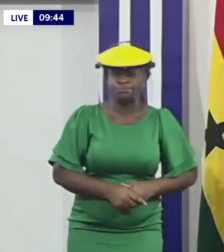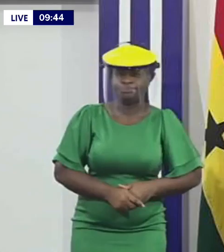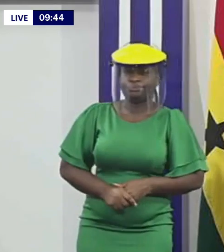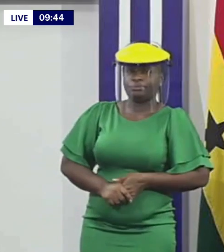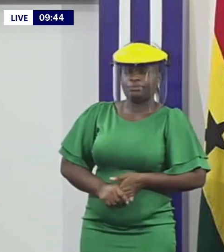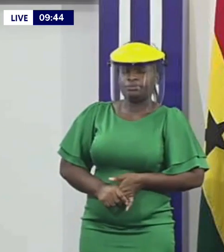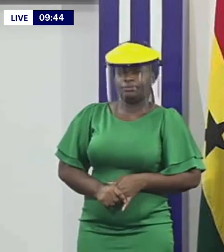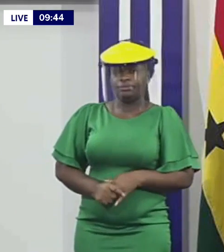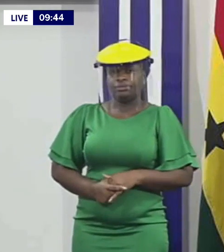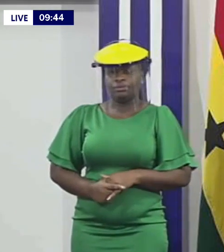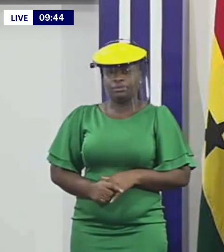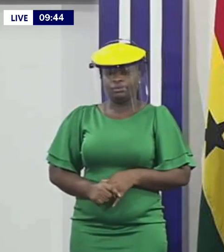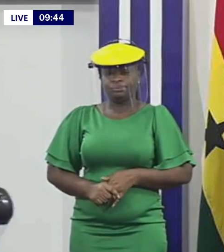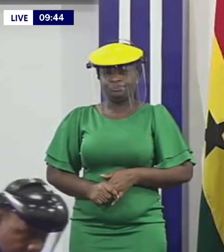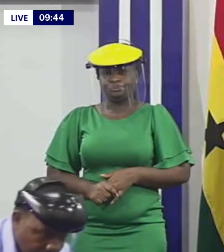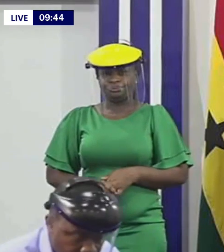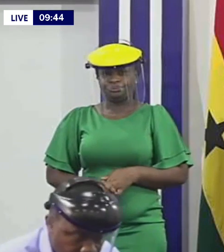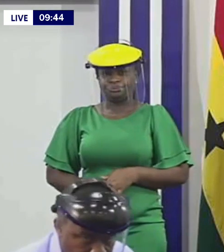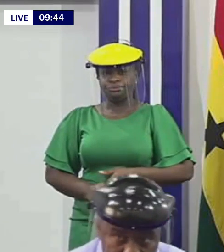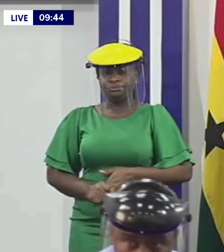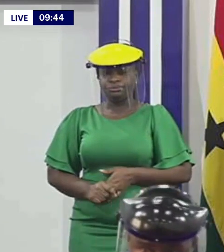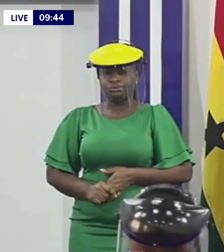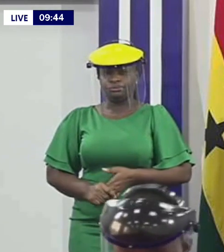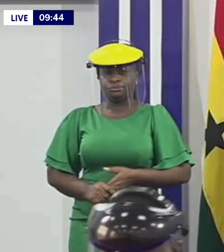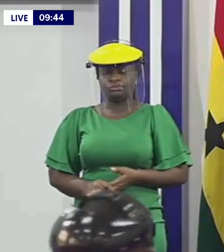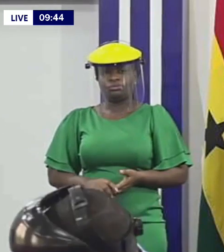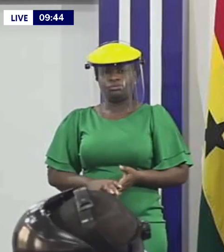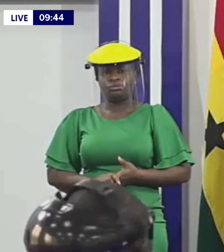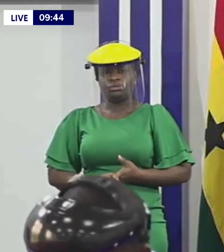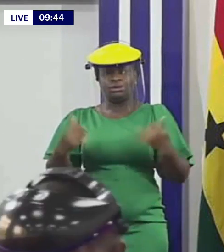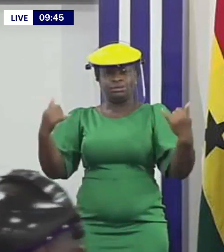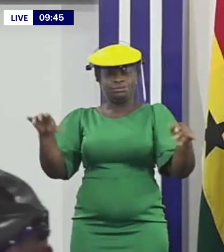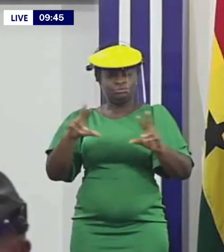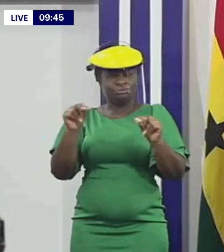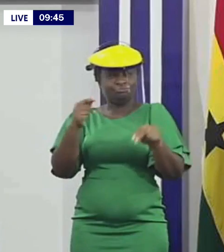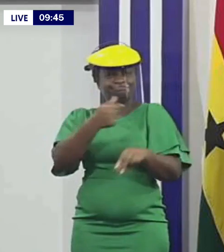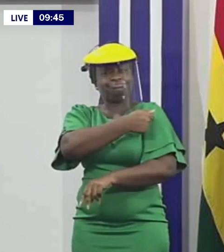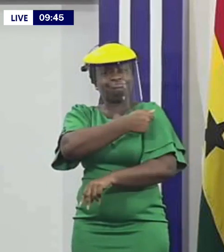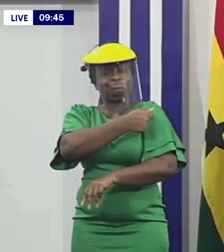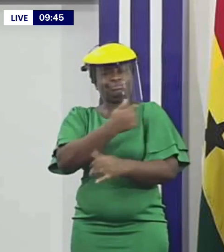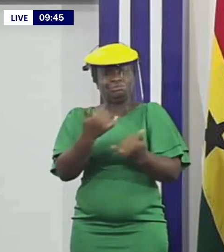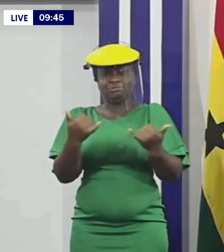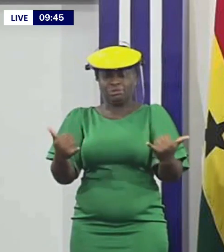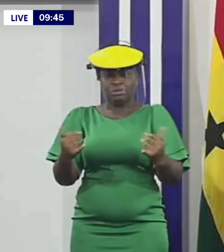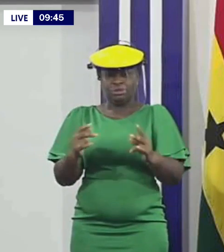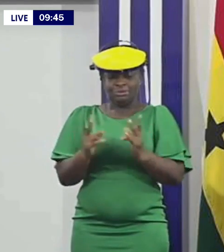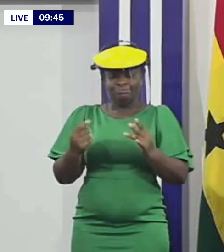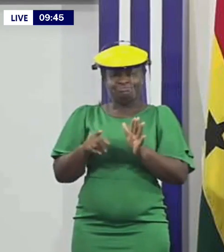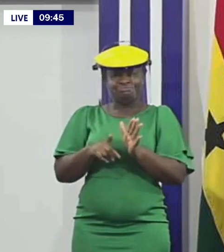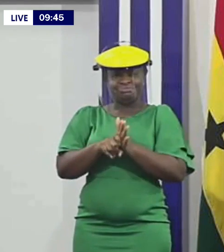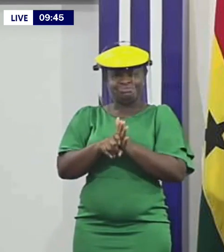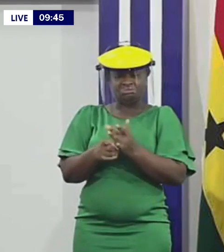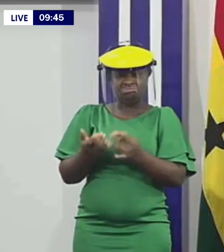No specific antiviral agent available as of now. There are some that we are using that even some of them